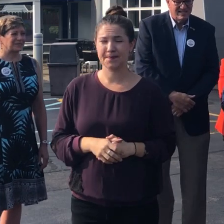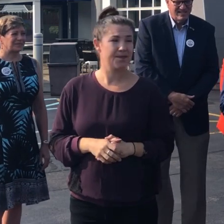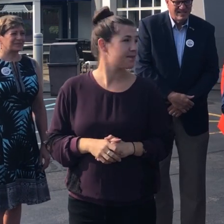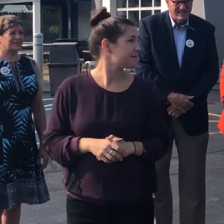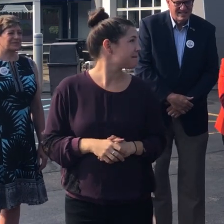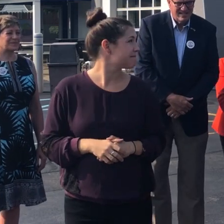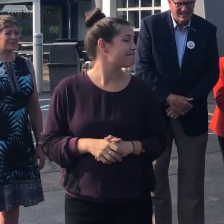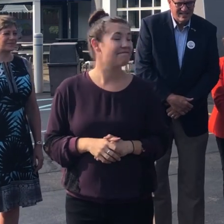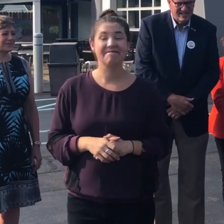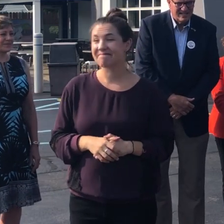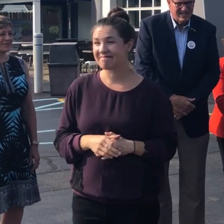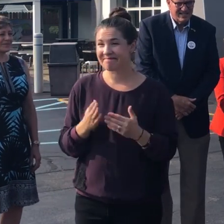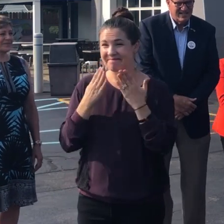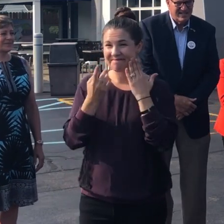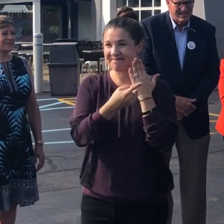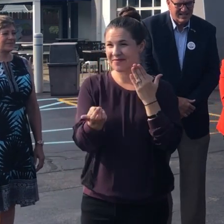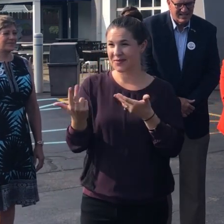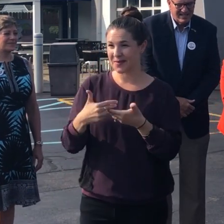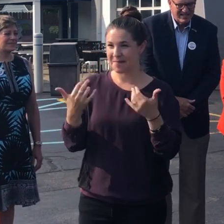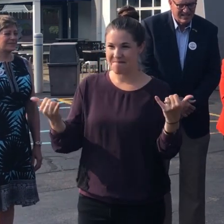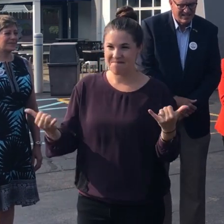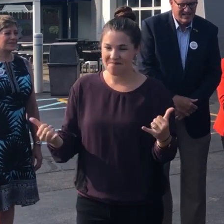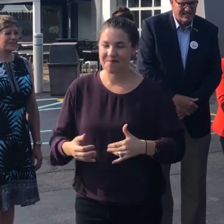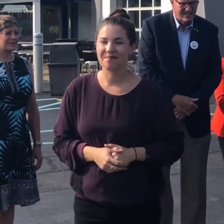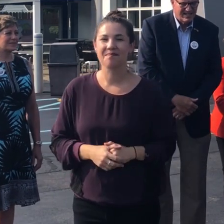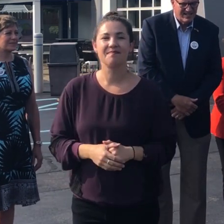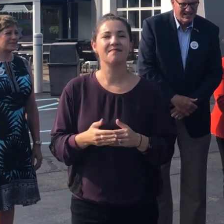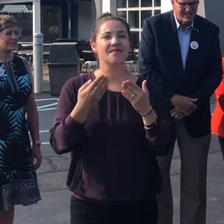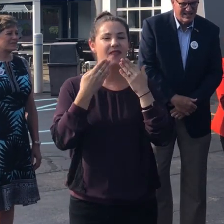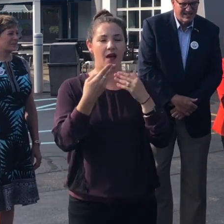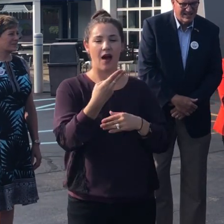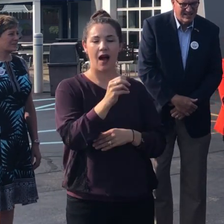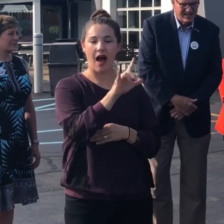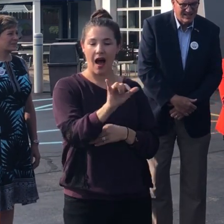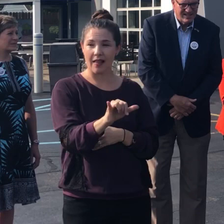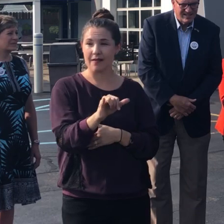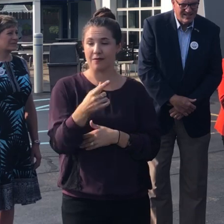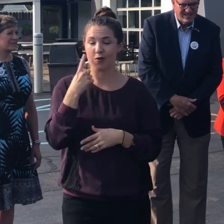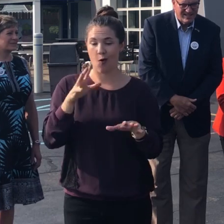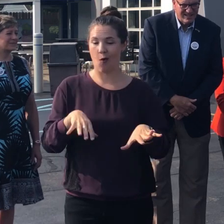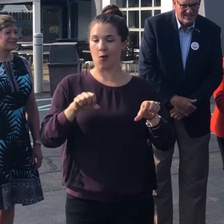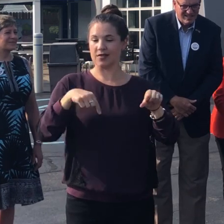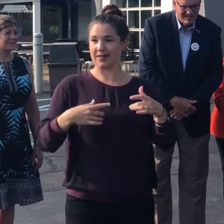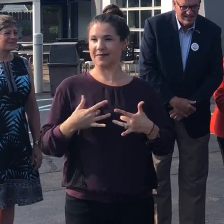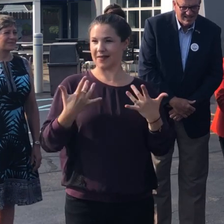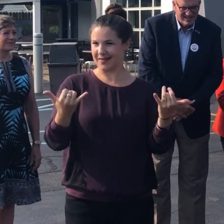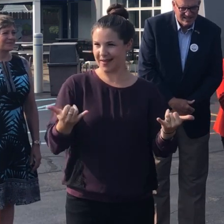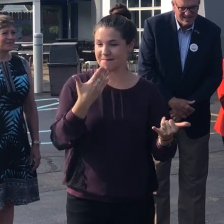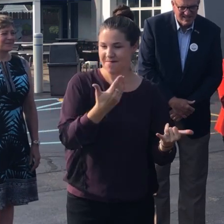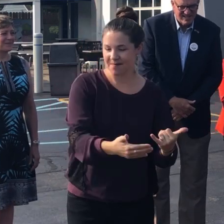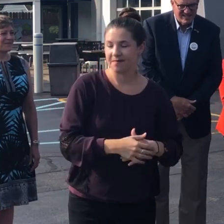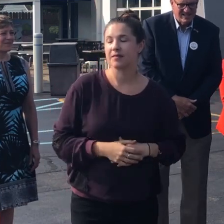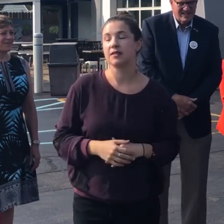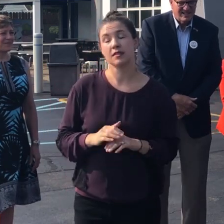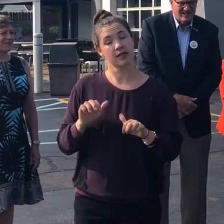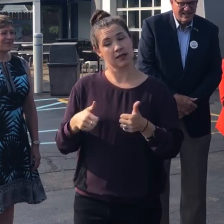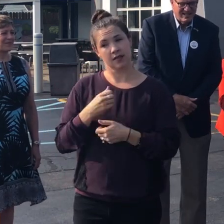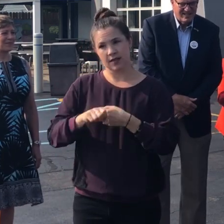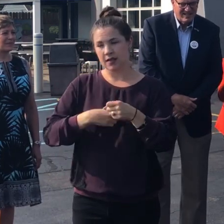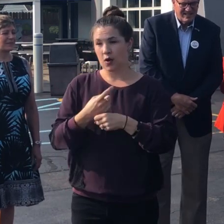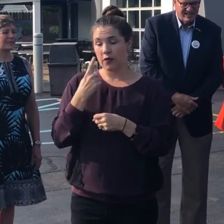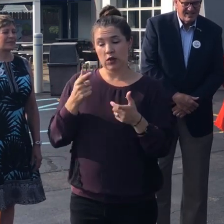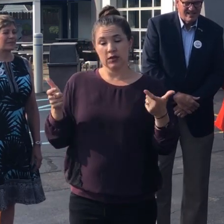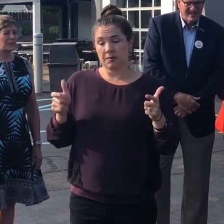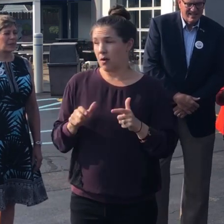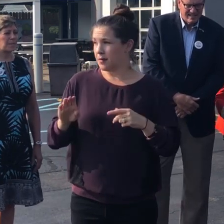Well, I want to thank everyone for being here today, and I want to thank Holly for hosting us today. This has been a challenging year for all of